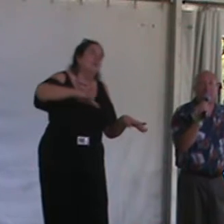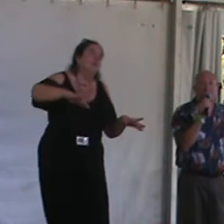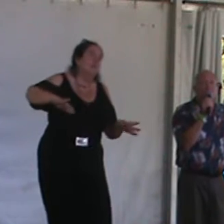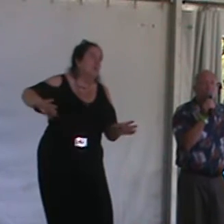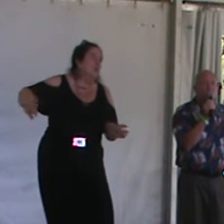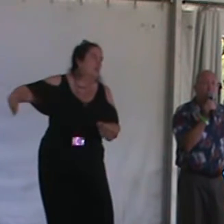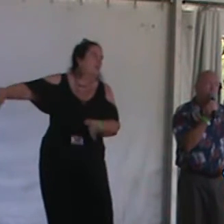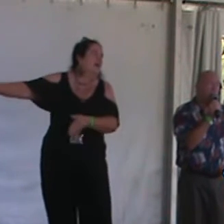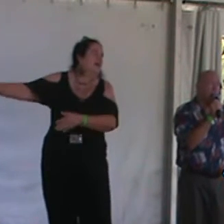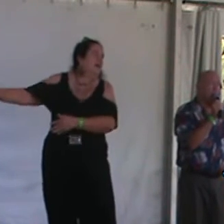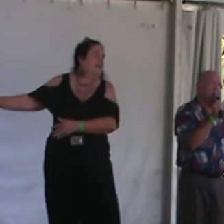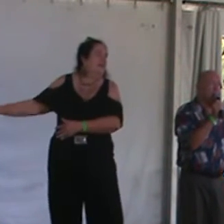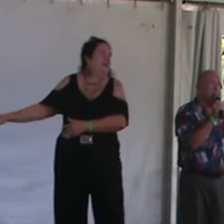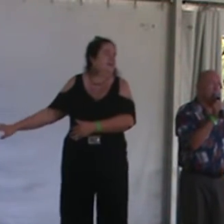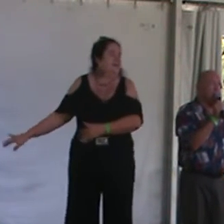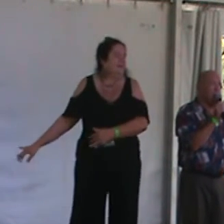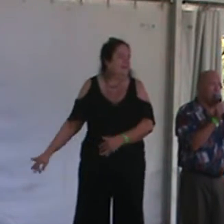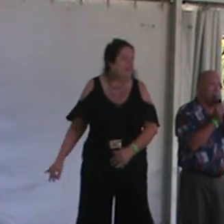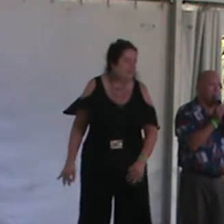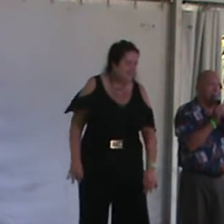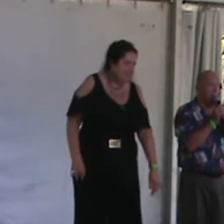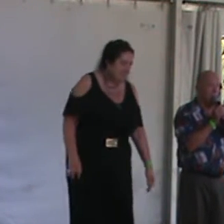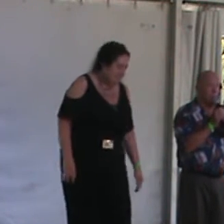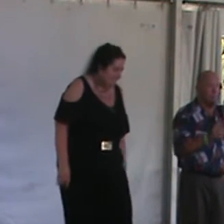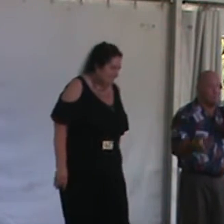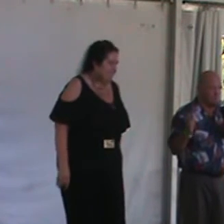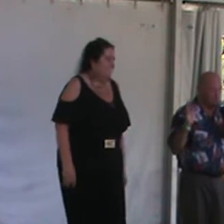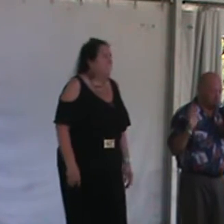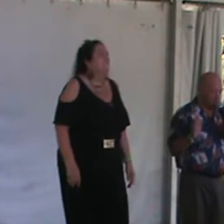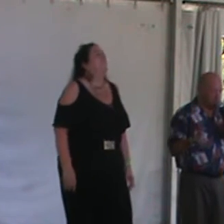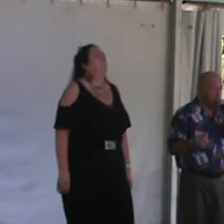gone away.